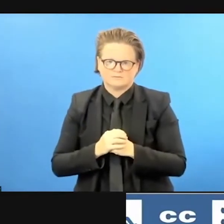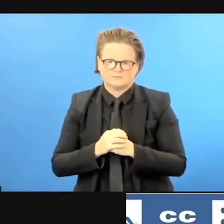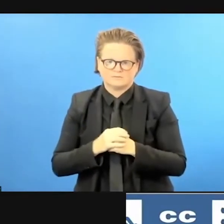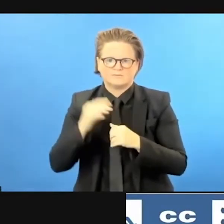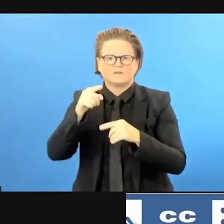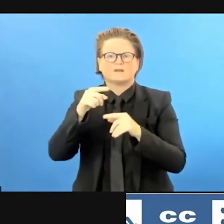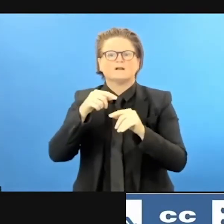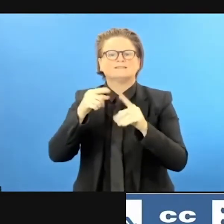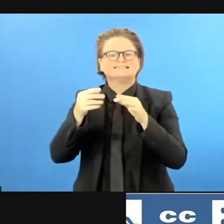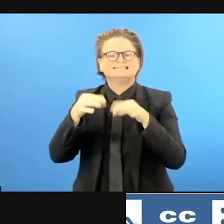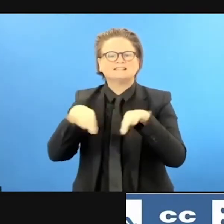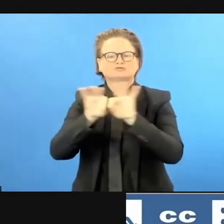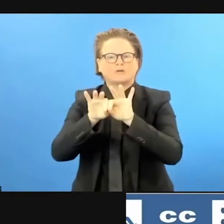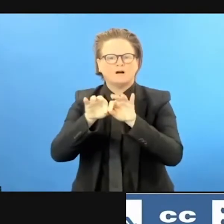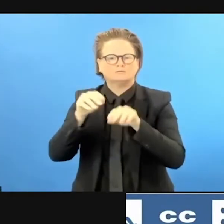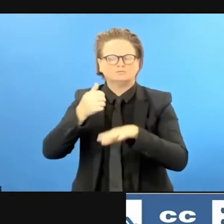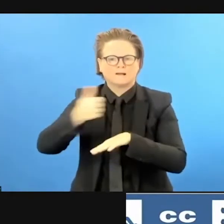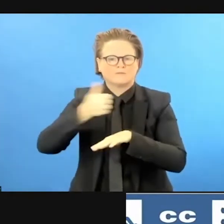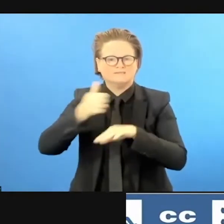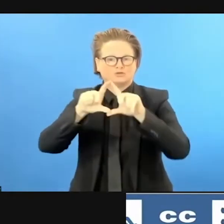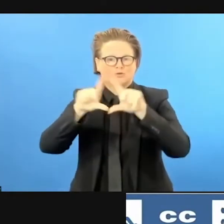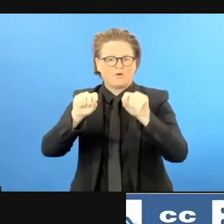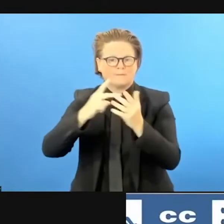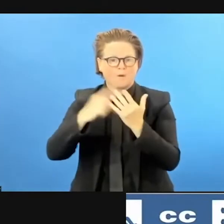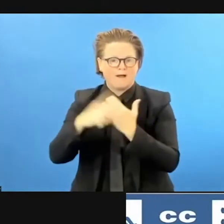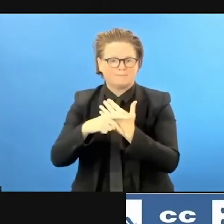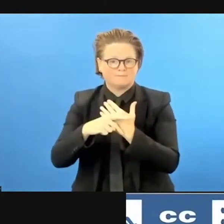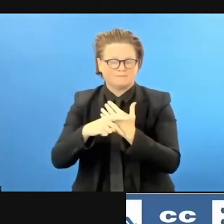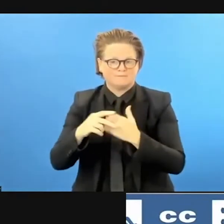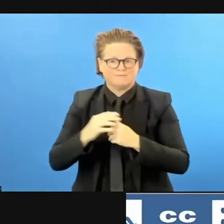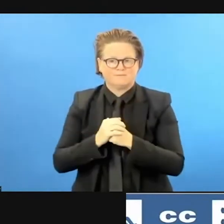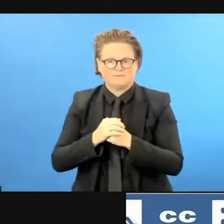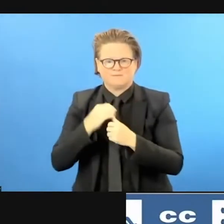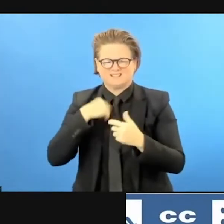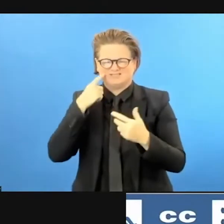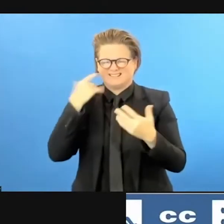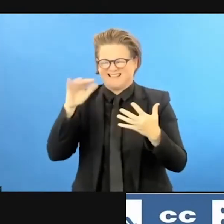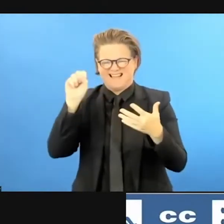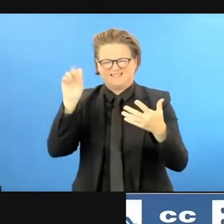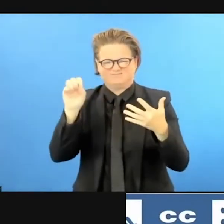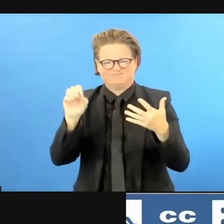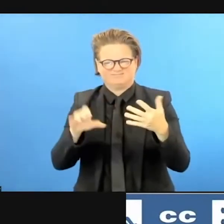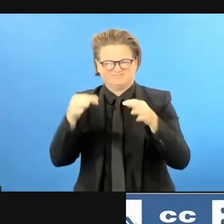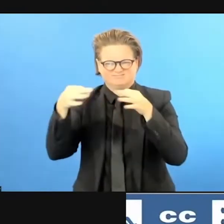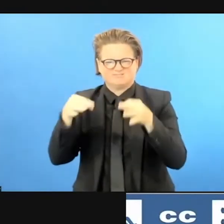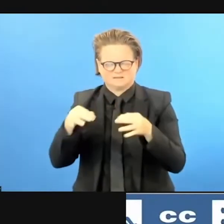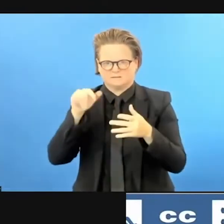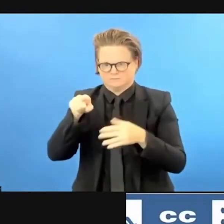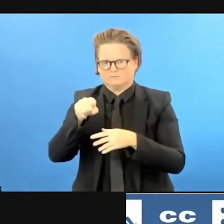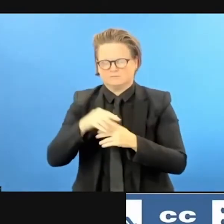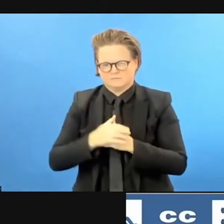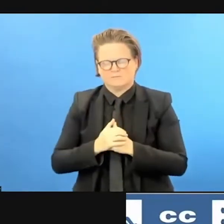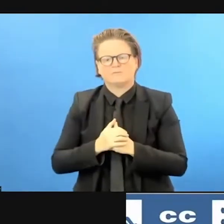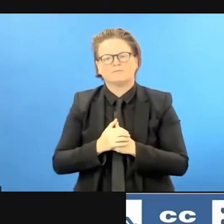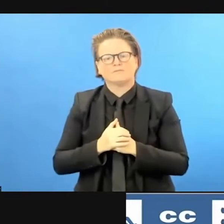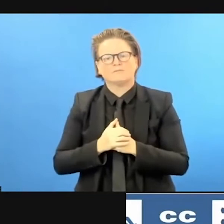through the process that we had outlined earlier. You can do this. The first step is by calling 311. So